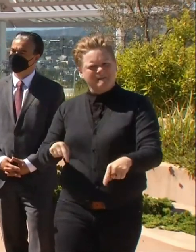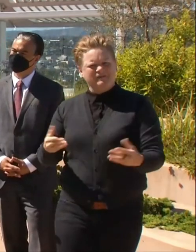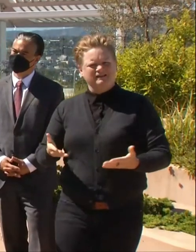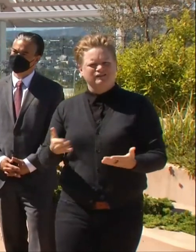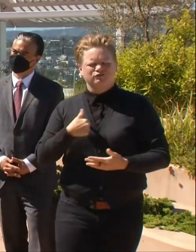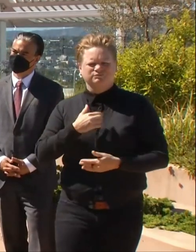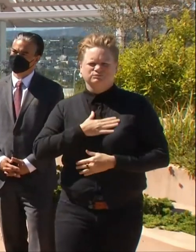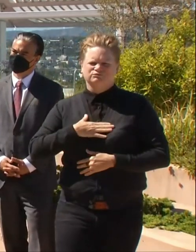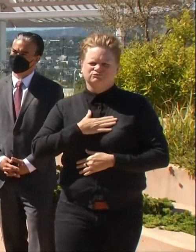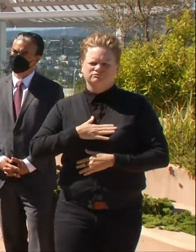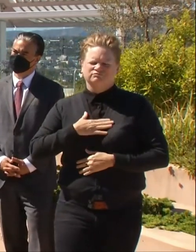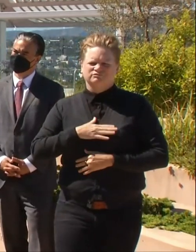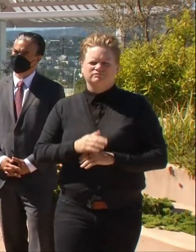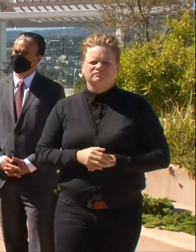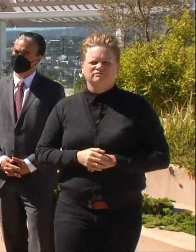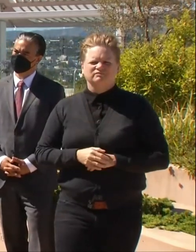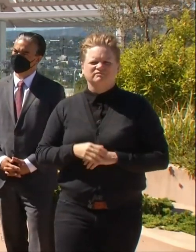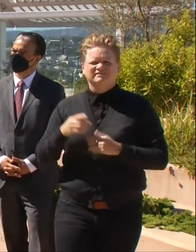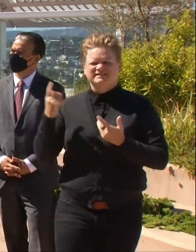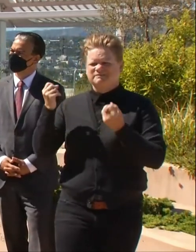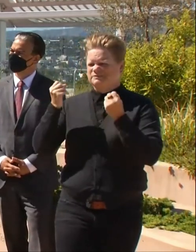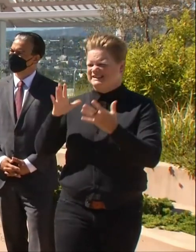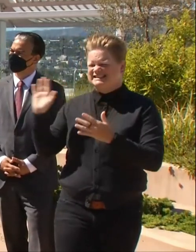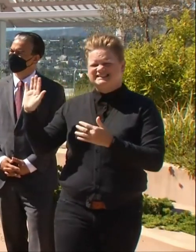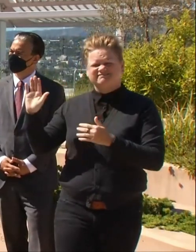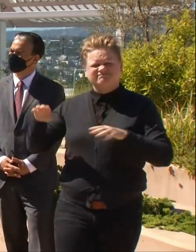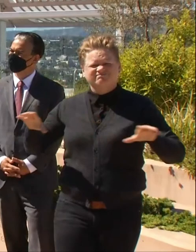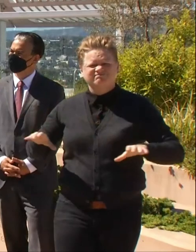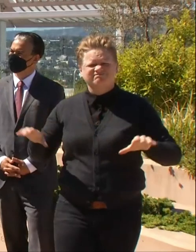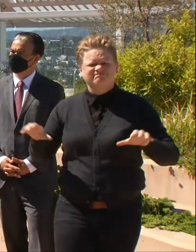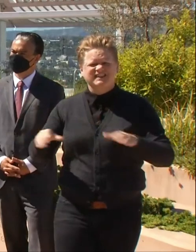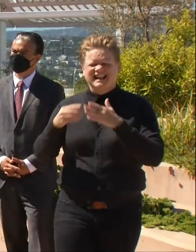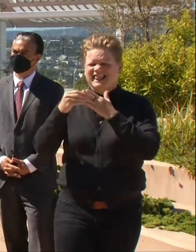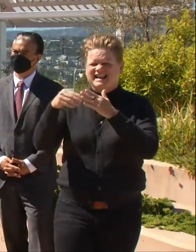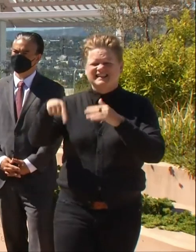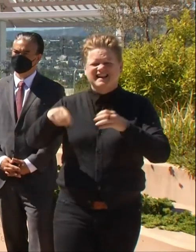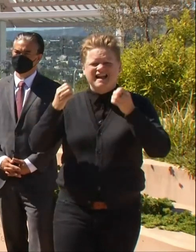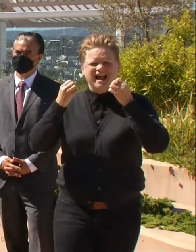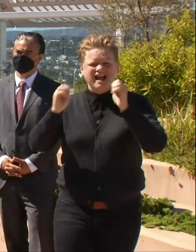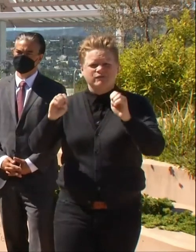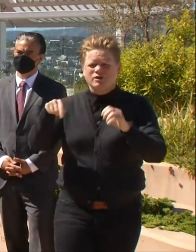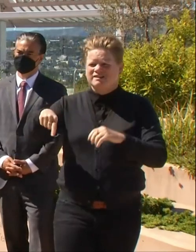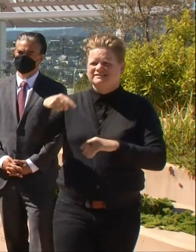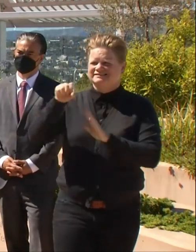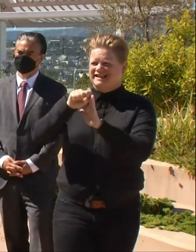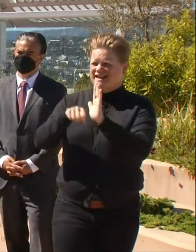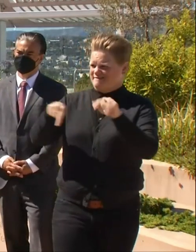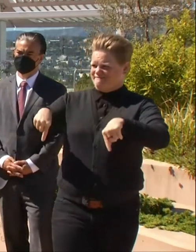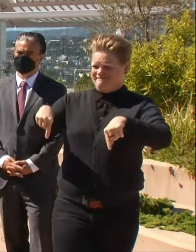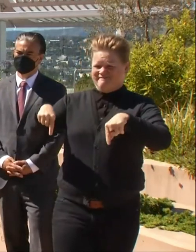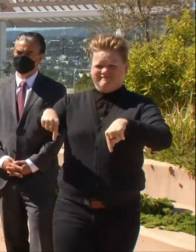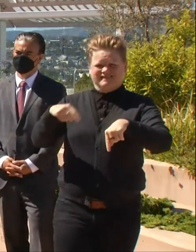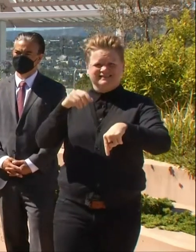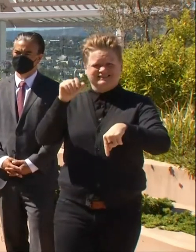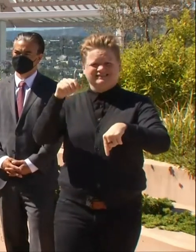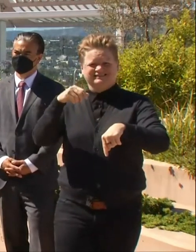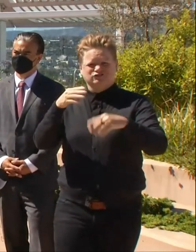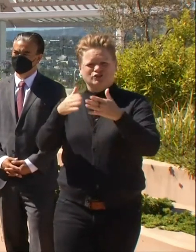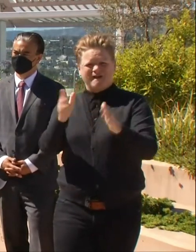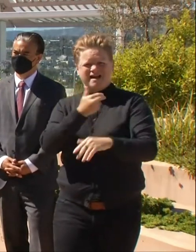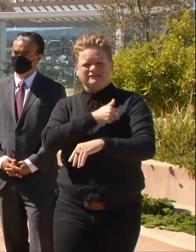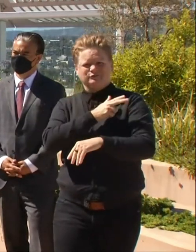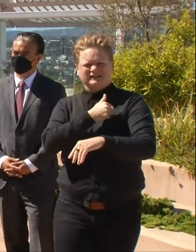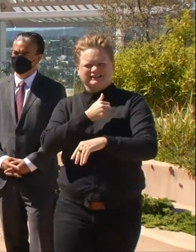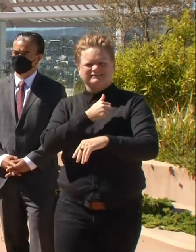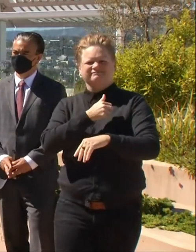led the effort to get this hospital here approved by leading the way for Prop A, which funded